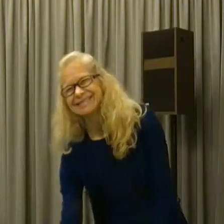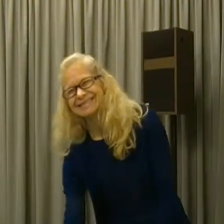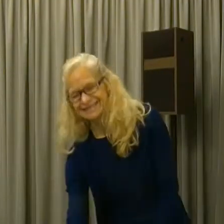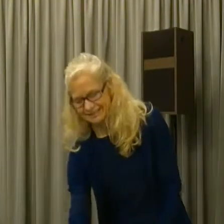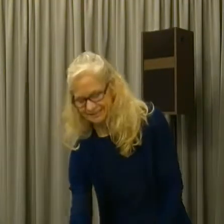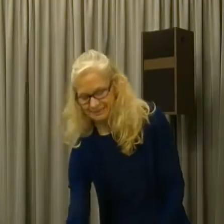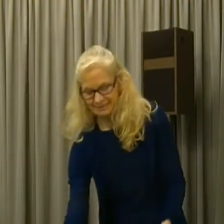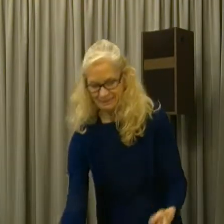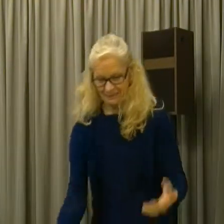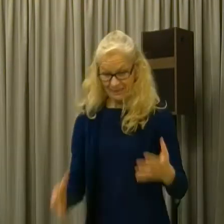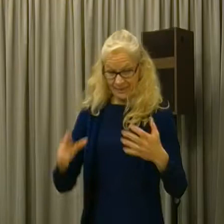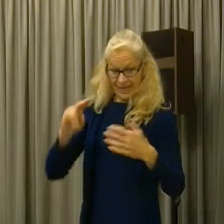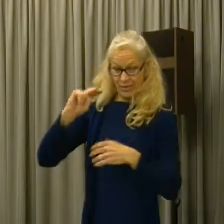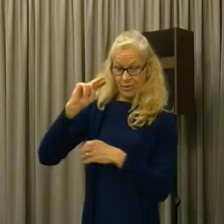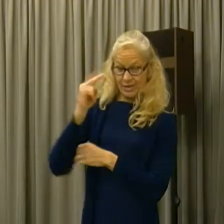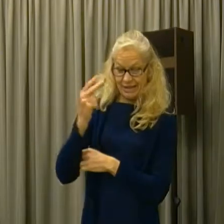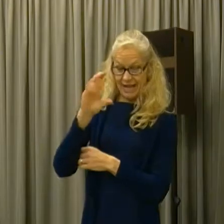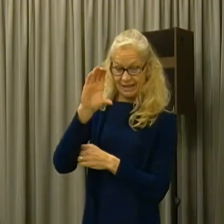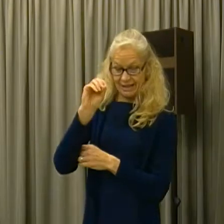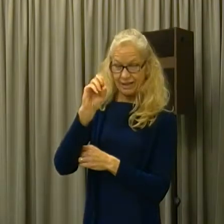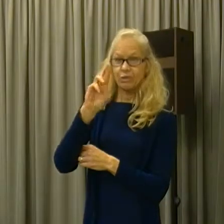First one of 2 Corinthians chapter 10.